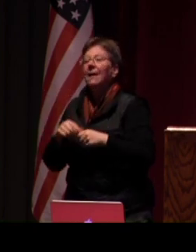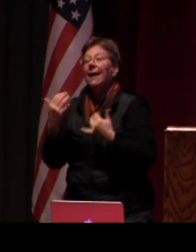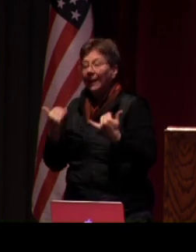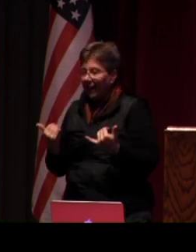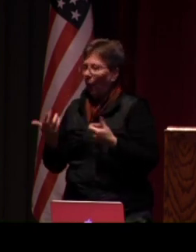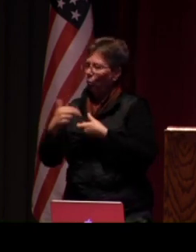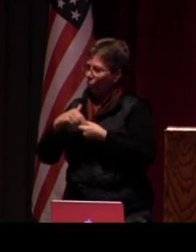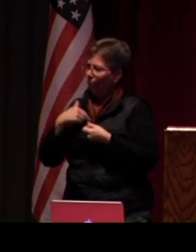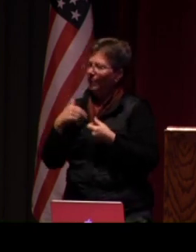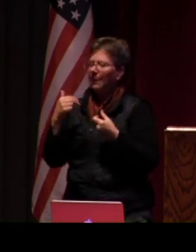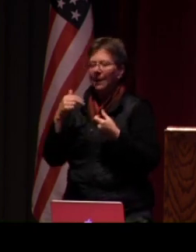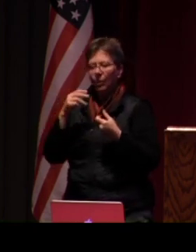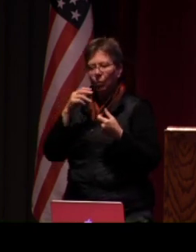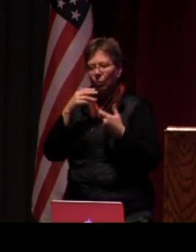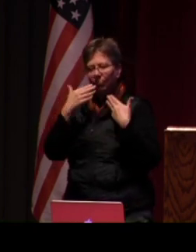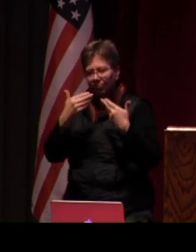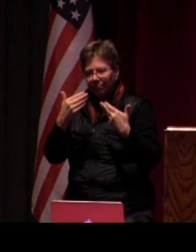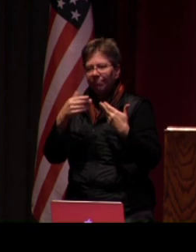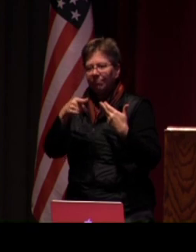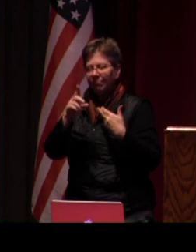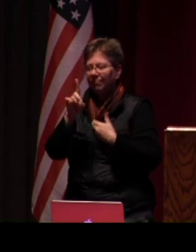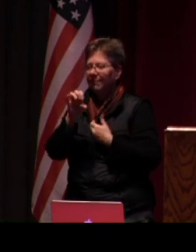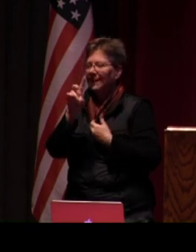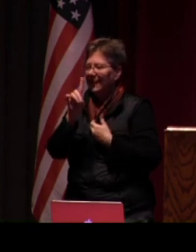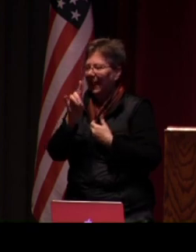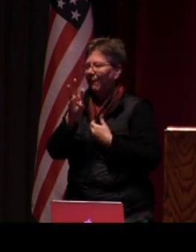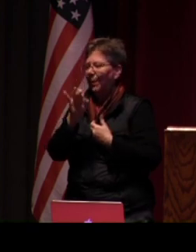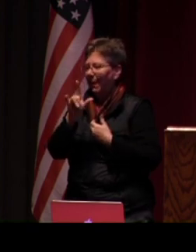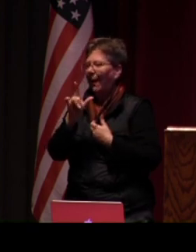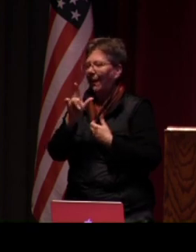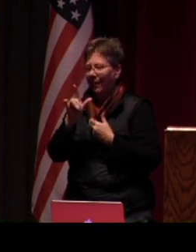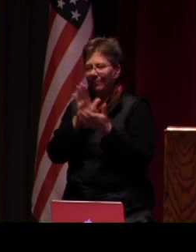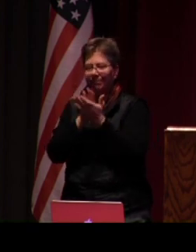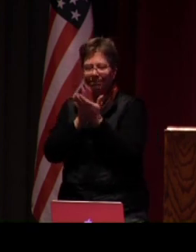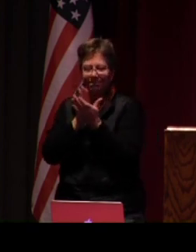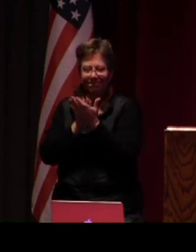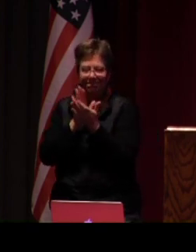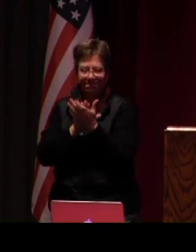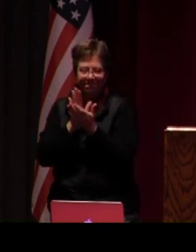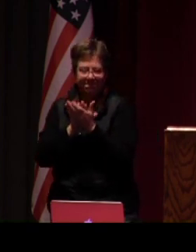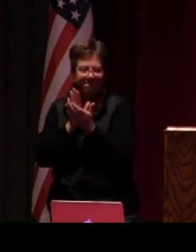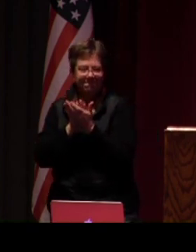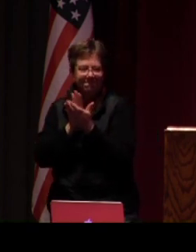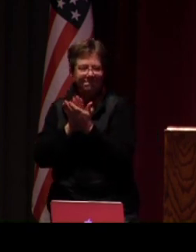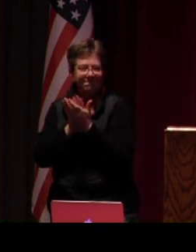me in greeting Professor David Bell.